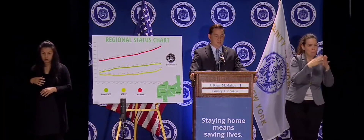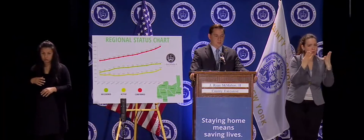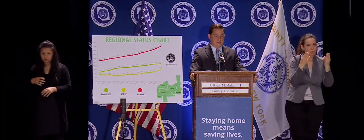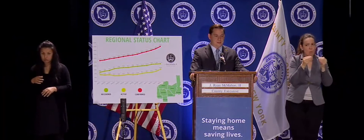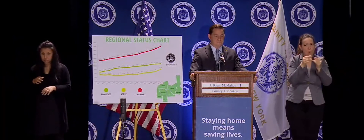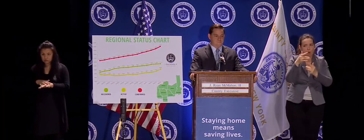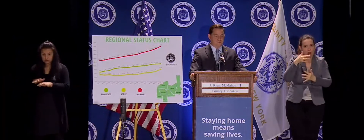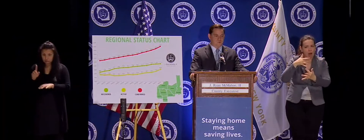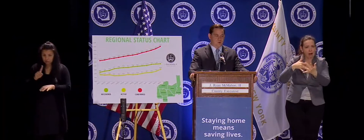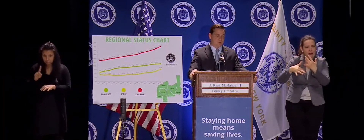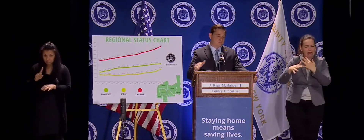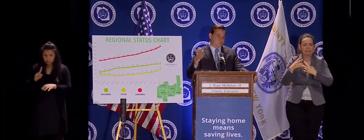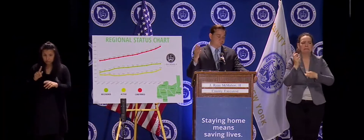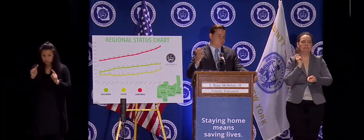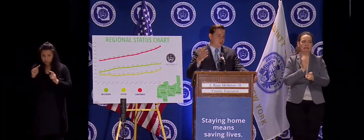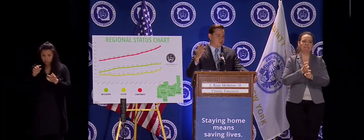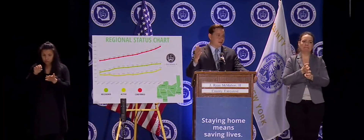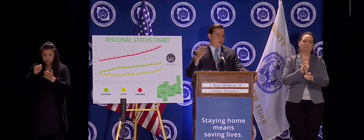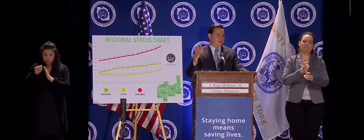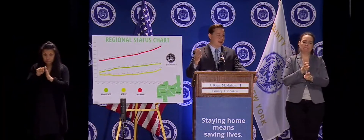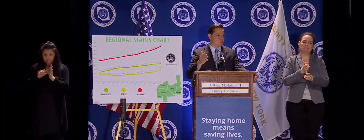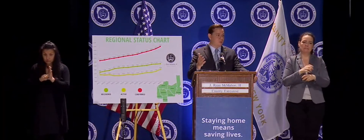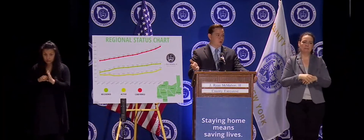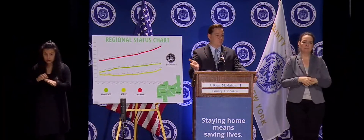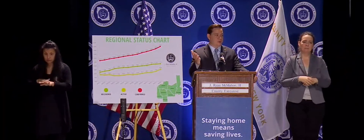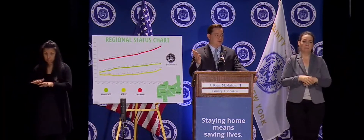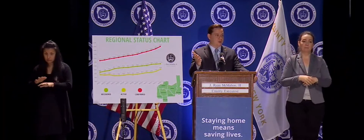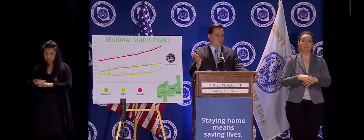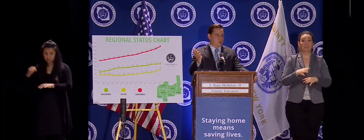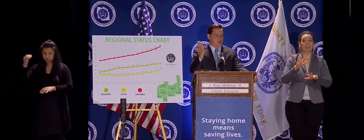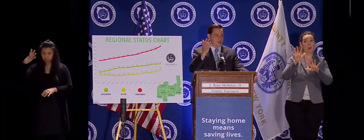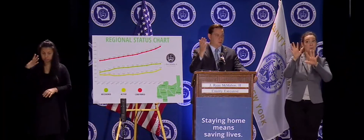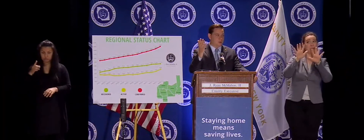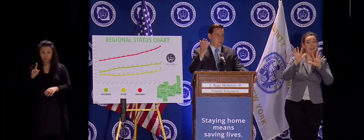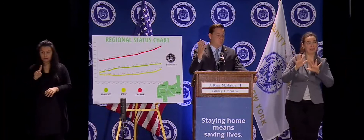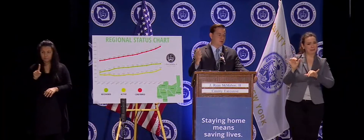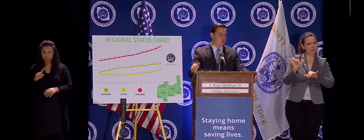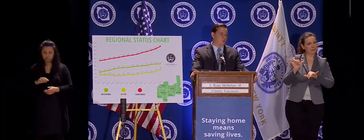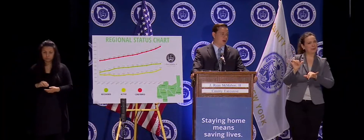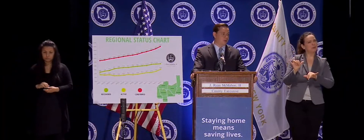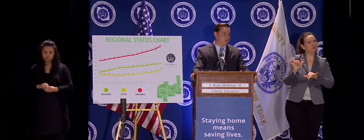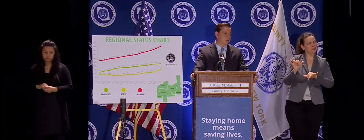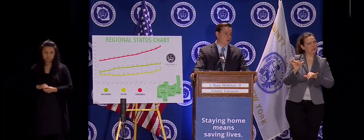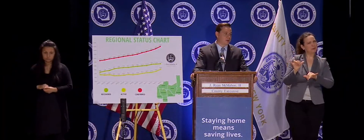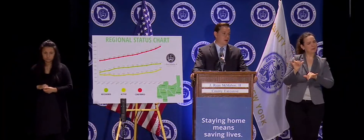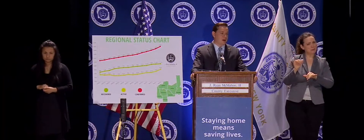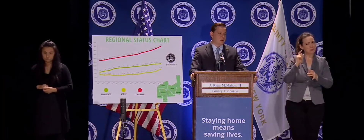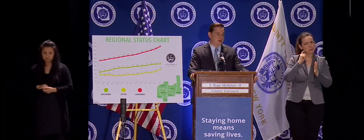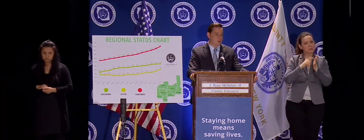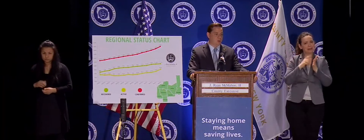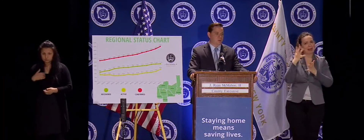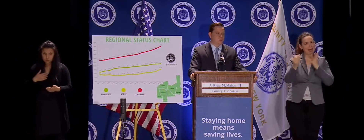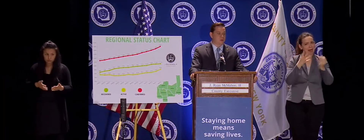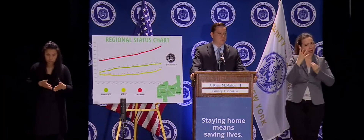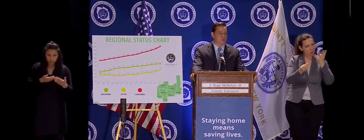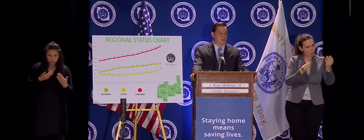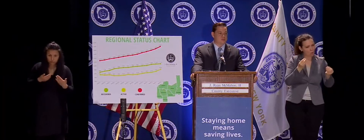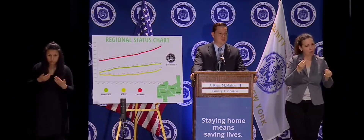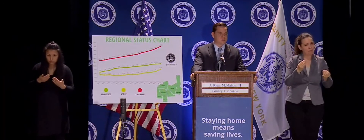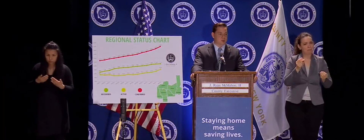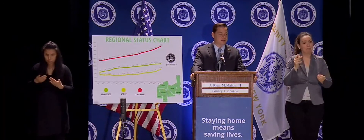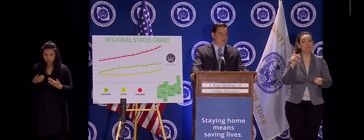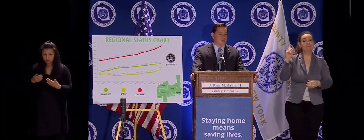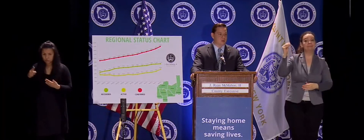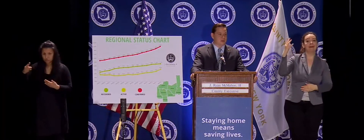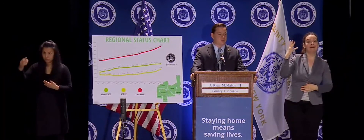commissioner. So maybe by that time, when we're opening things up, we'll get a little bit of reprieve with weather, and we won't